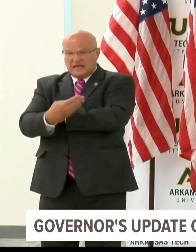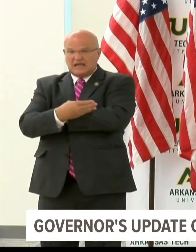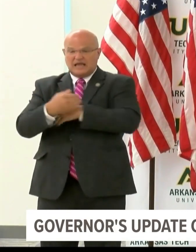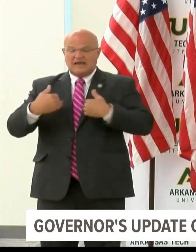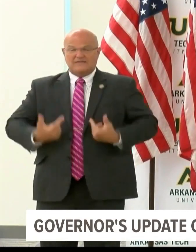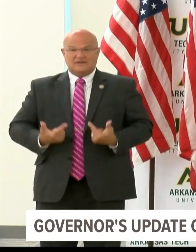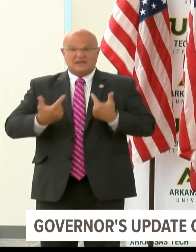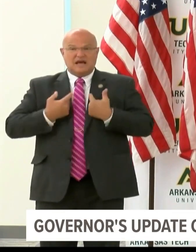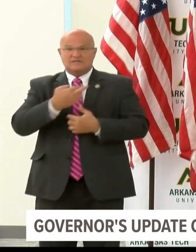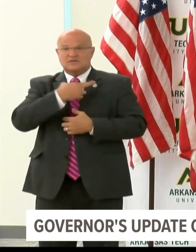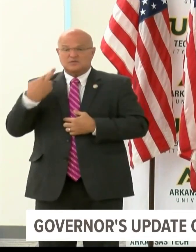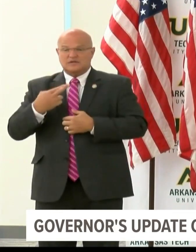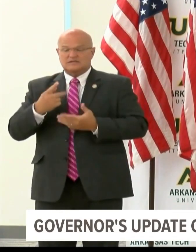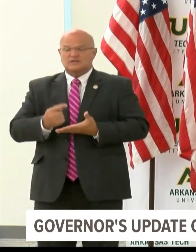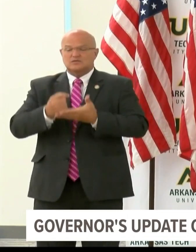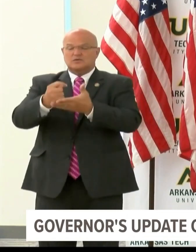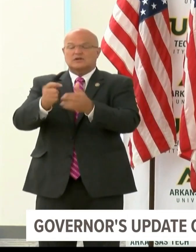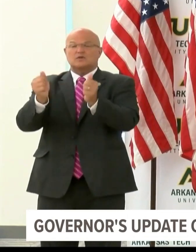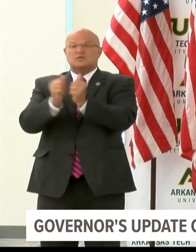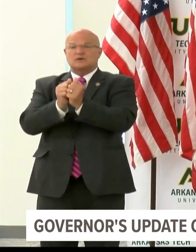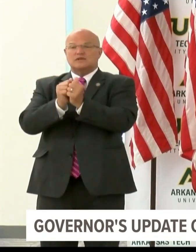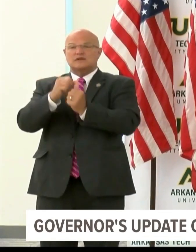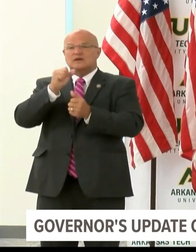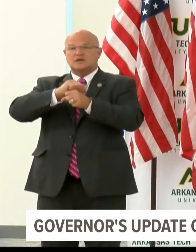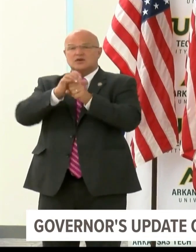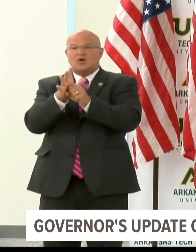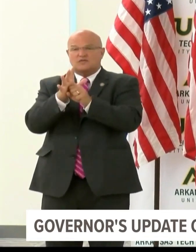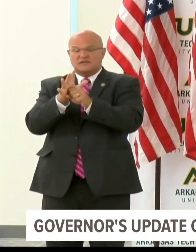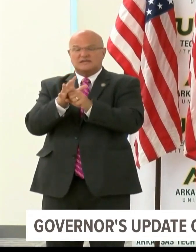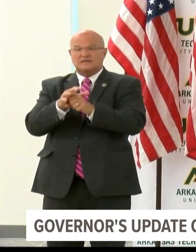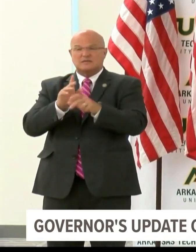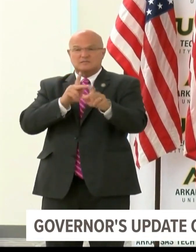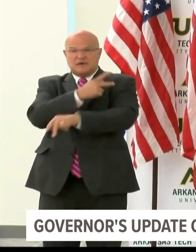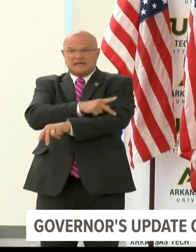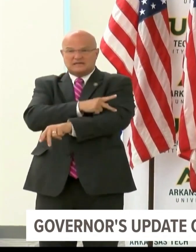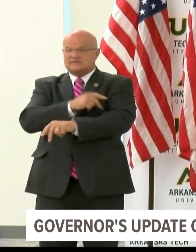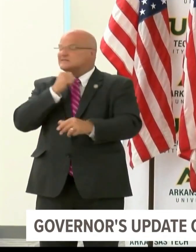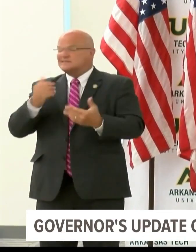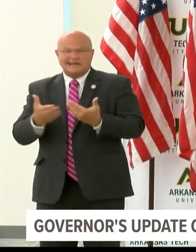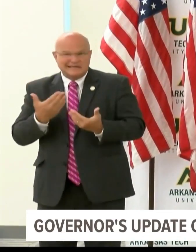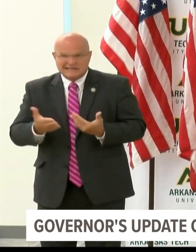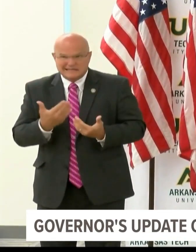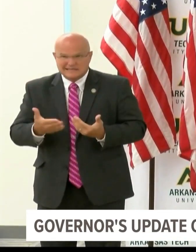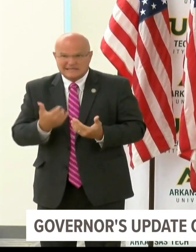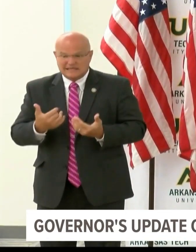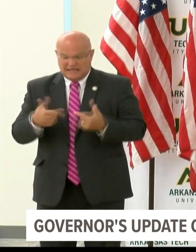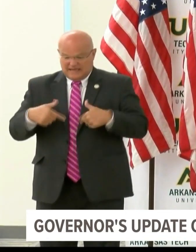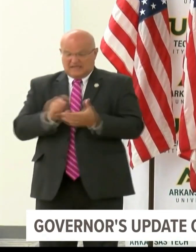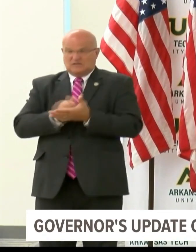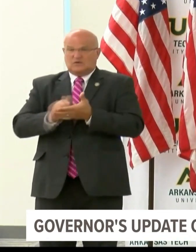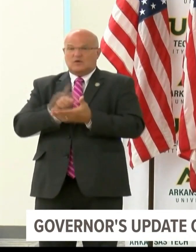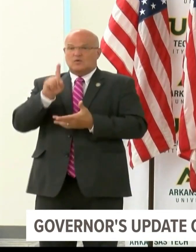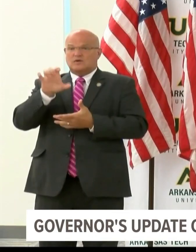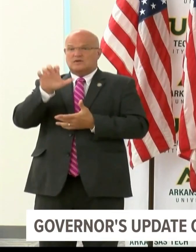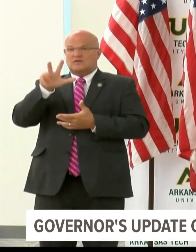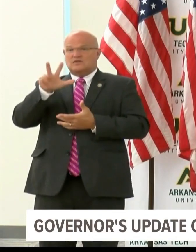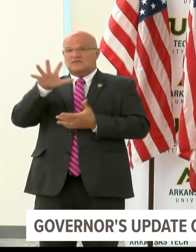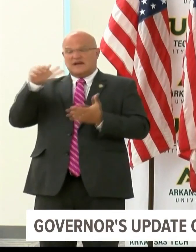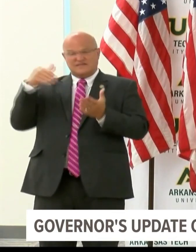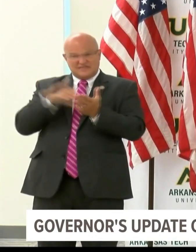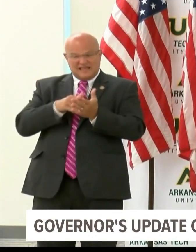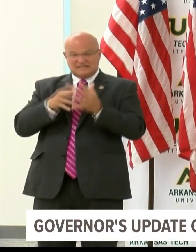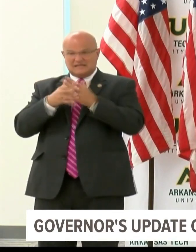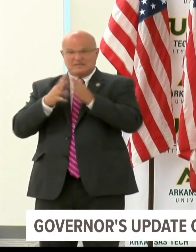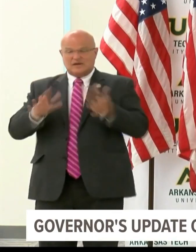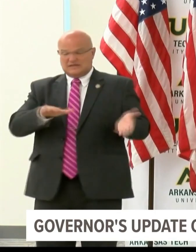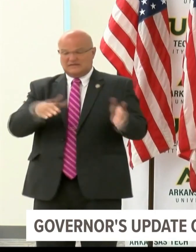risk, treating COVID-19 patients. That's inconvenient. As of this writing, more than 135,000 Americans have died